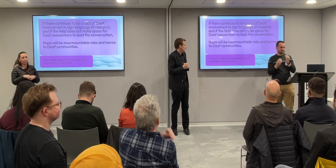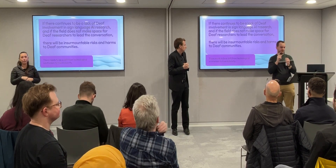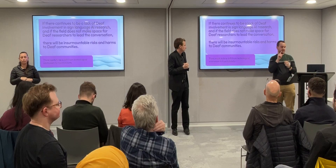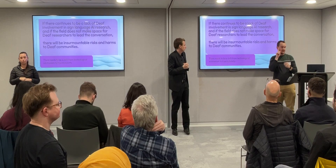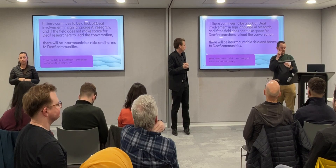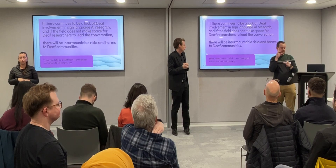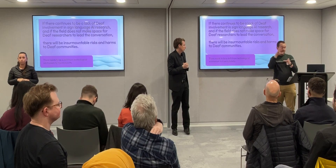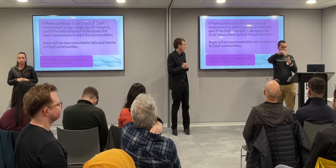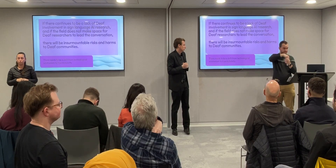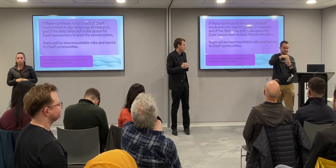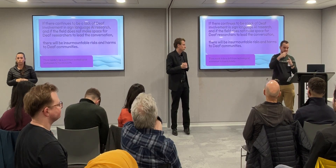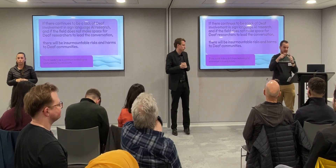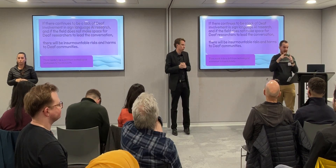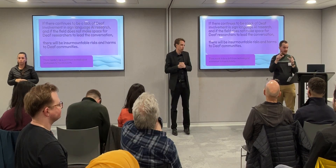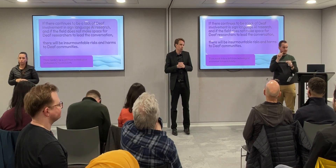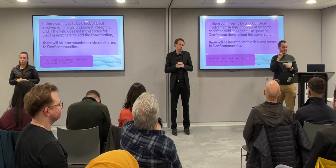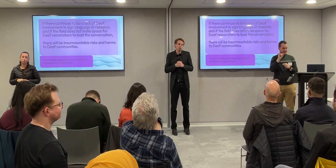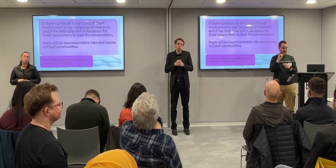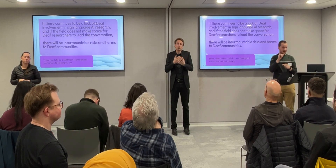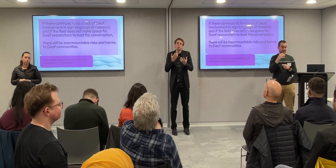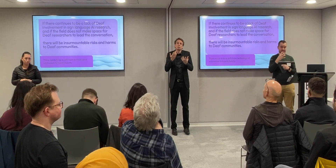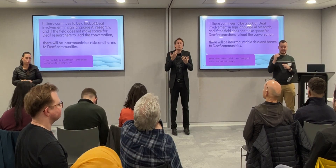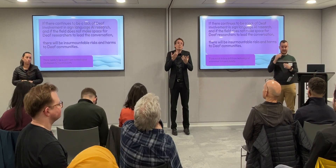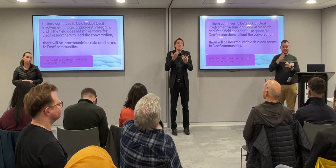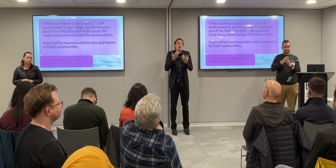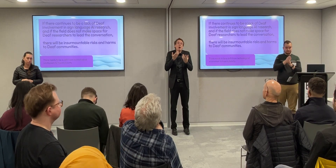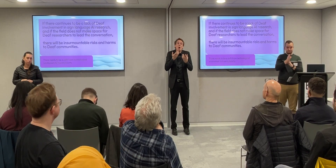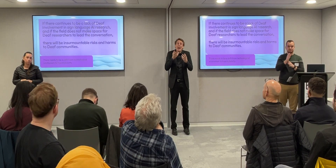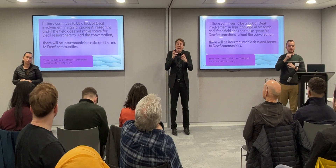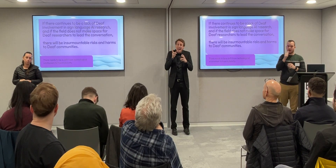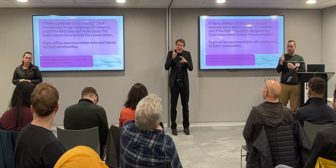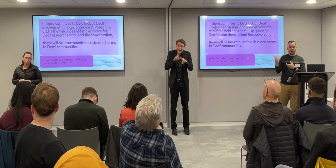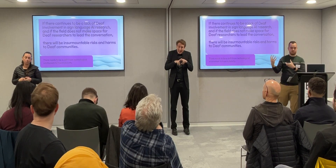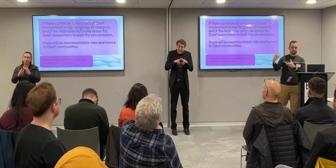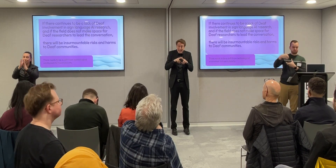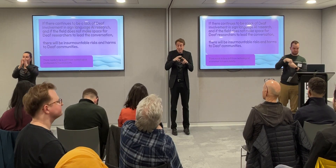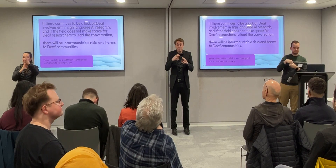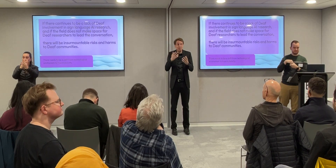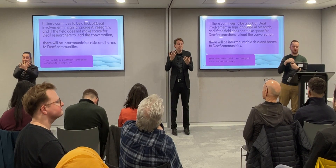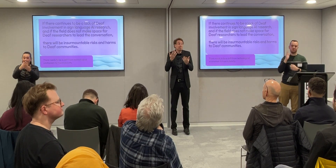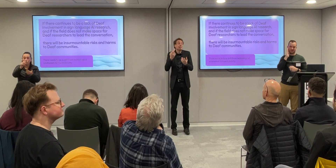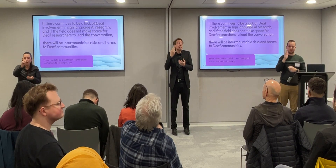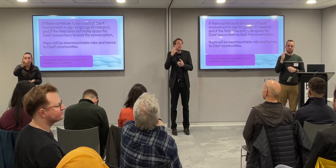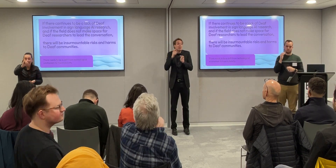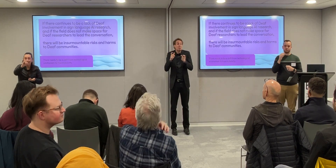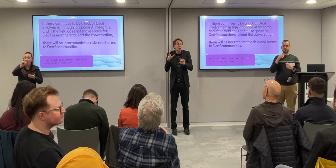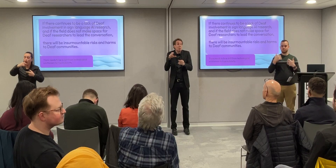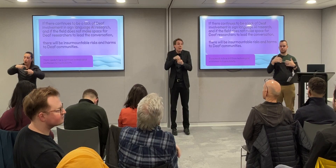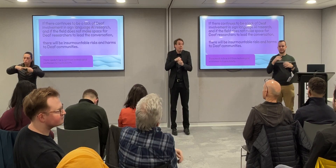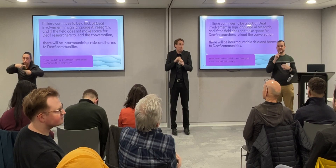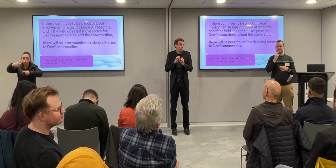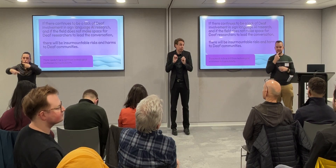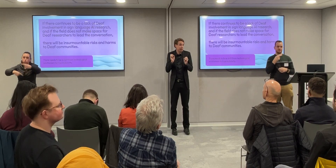And that is, if there continues to be a lack of deaf involvement in sign language AI research,